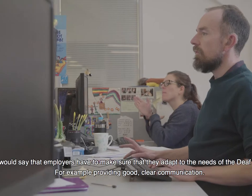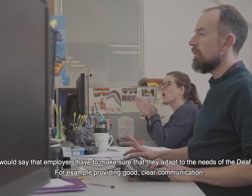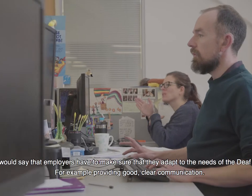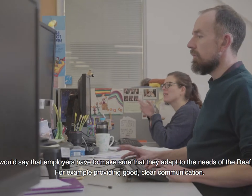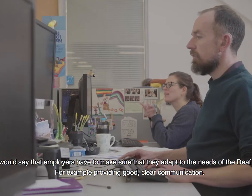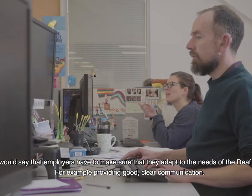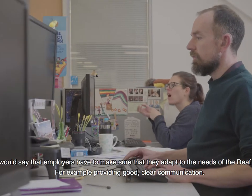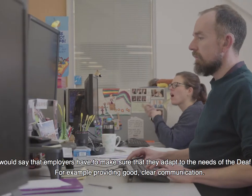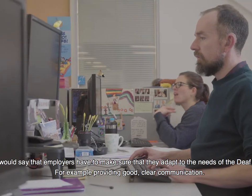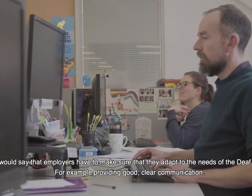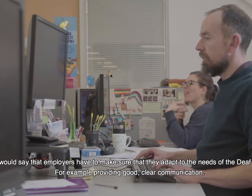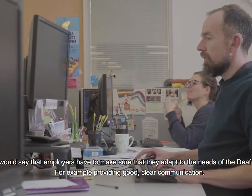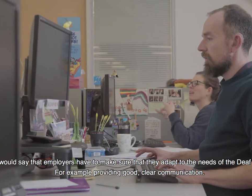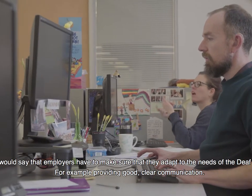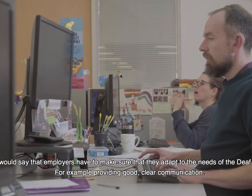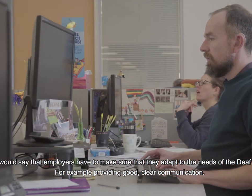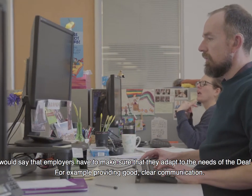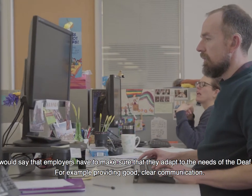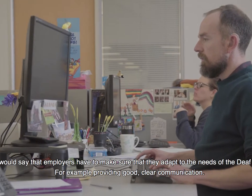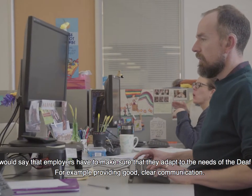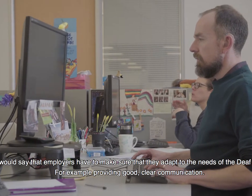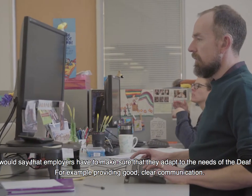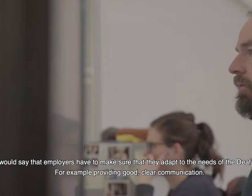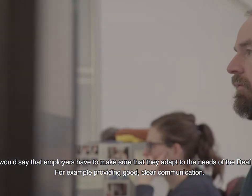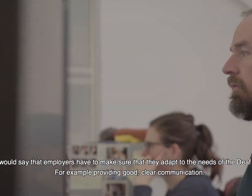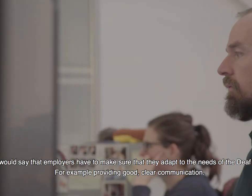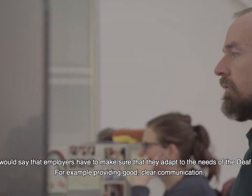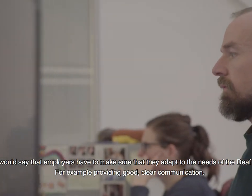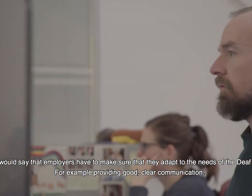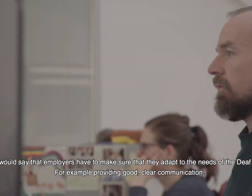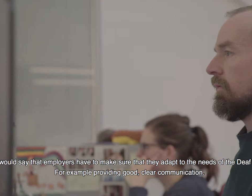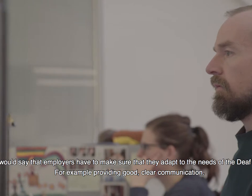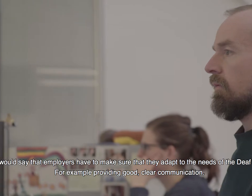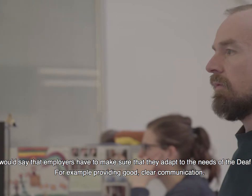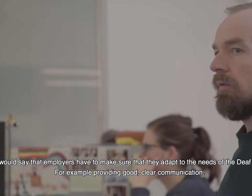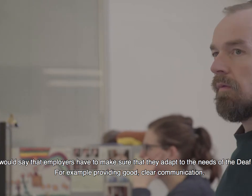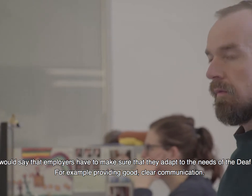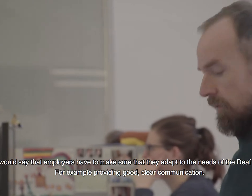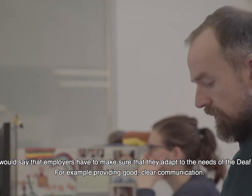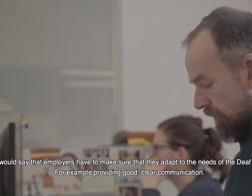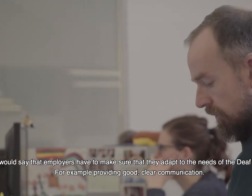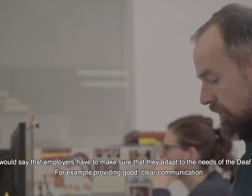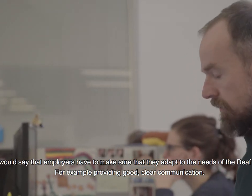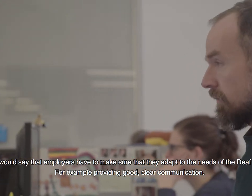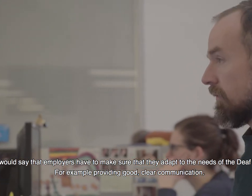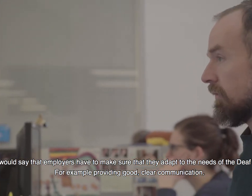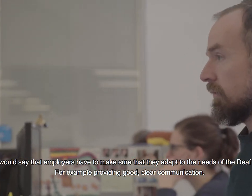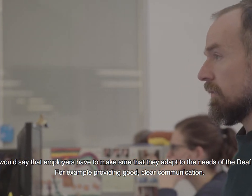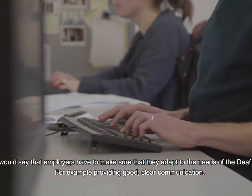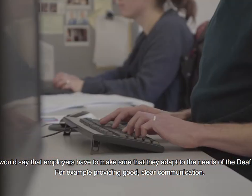I would say that employers have to make sure they adapt to the needs of the deaf dependent, for example, providing